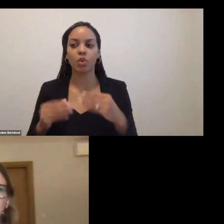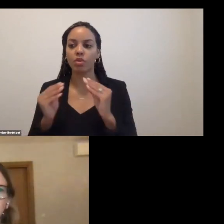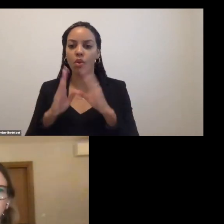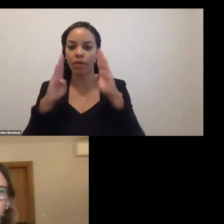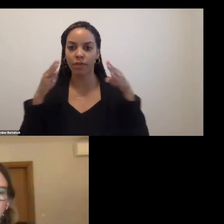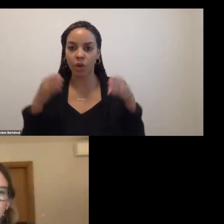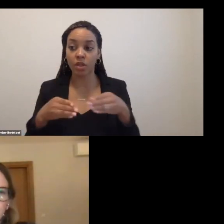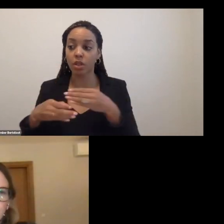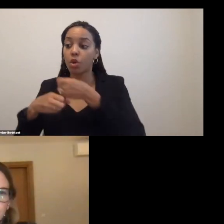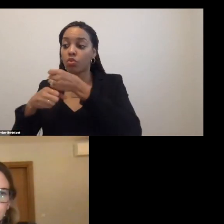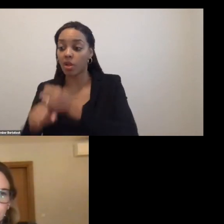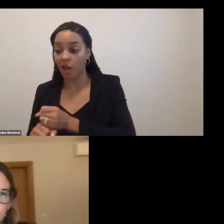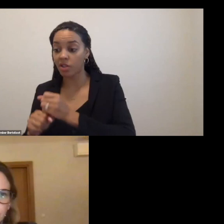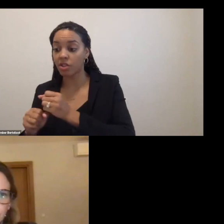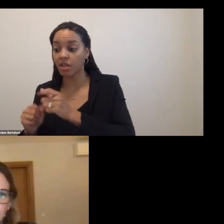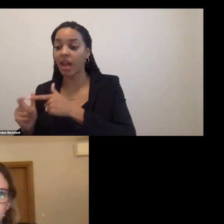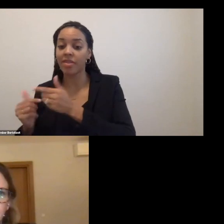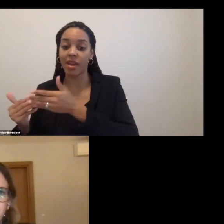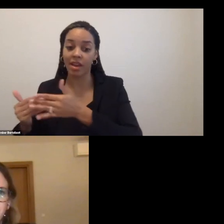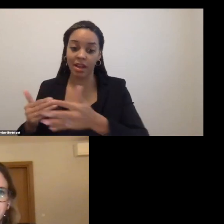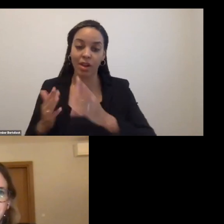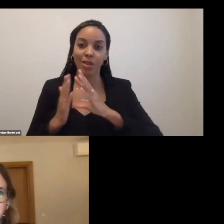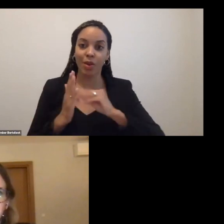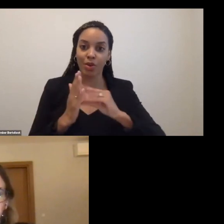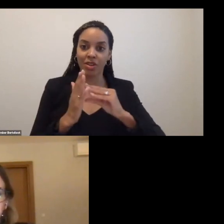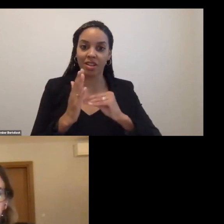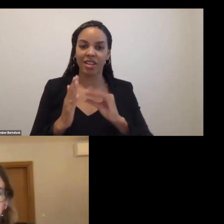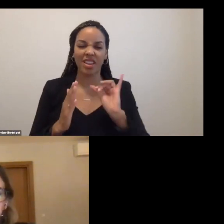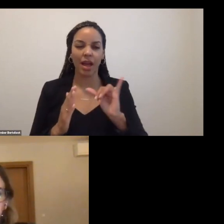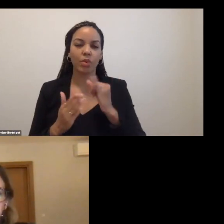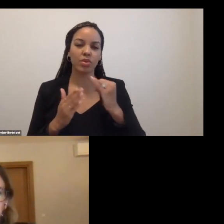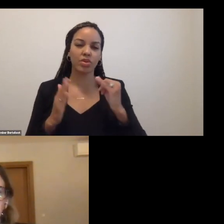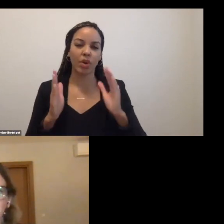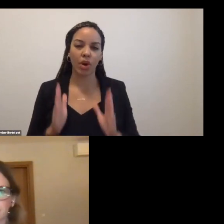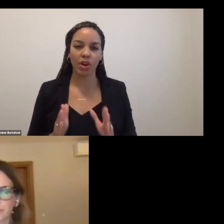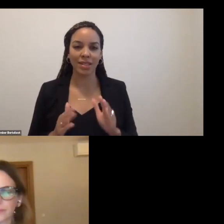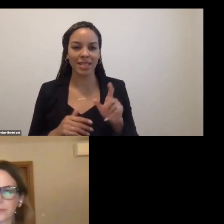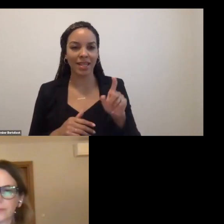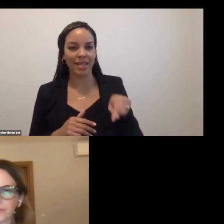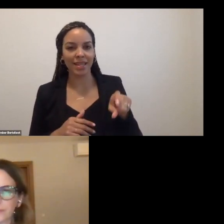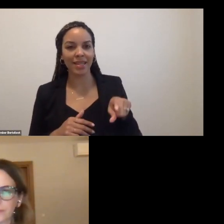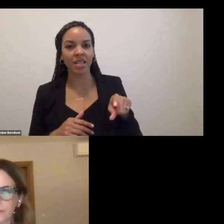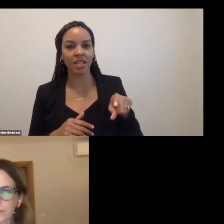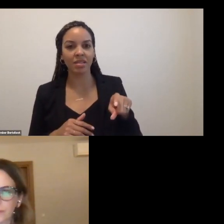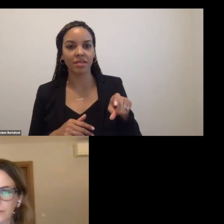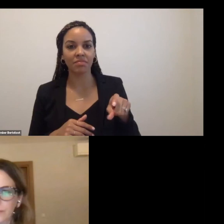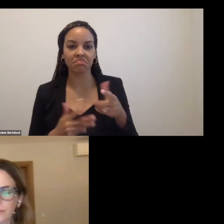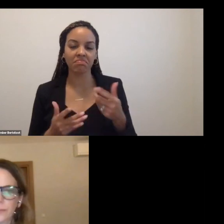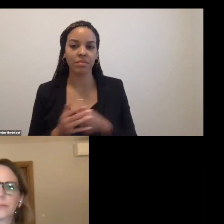then learning. That was the kind of what the artists' needs seem to